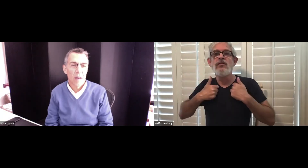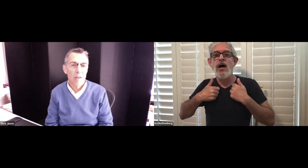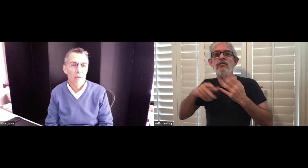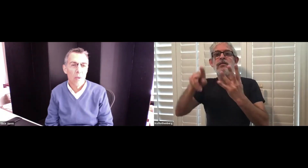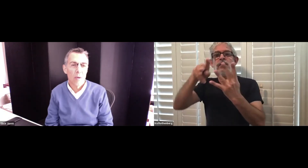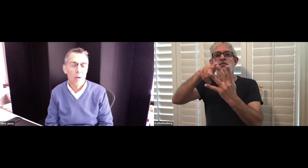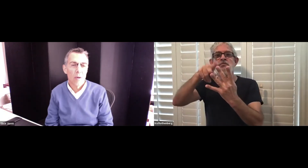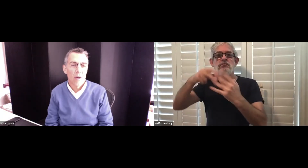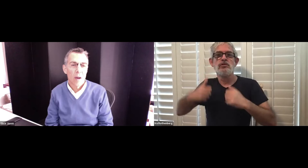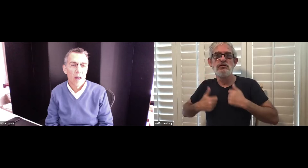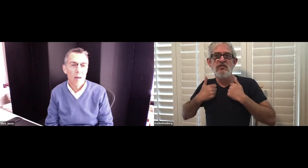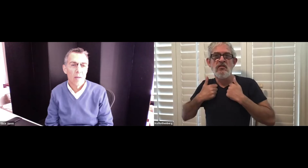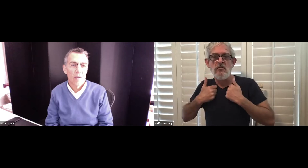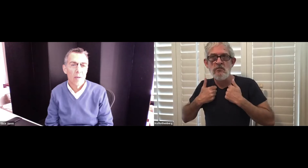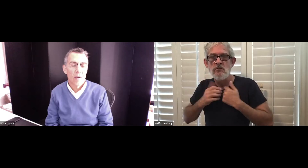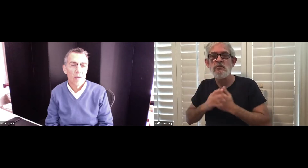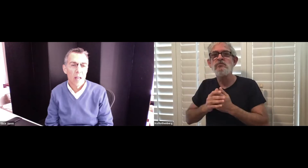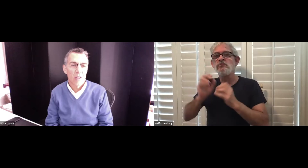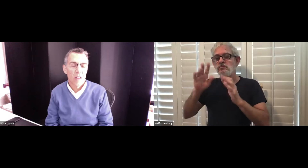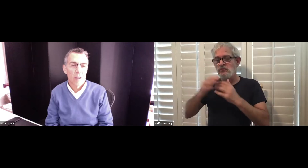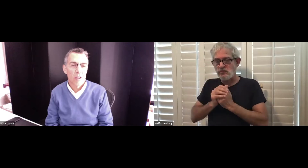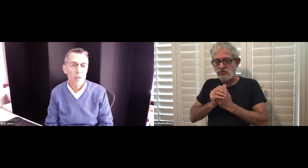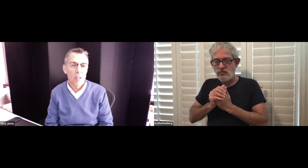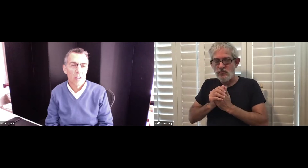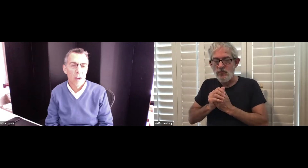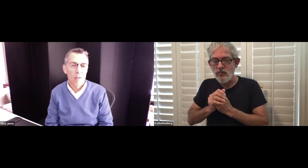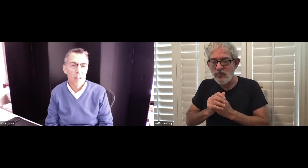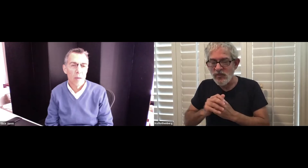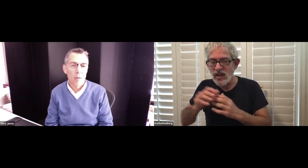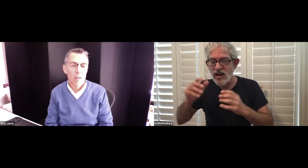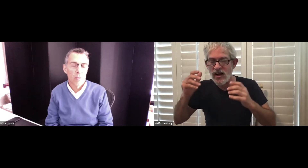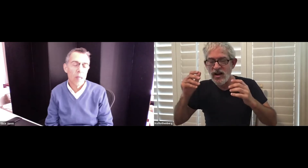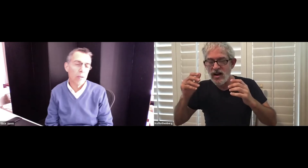4, did not survive, but the 2 did survive in the middle, the 2 middle siblings.